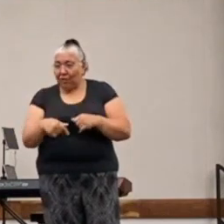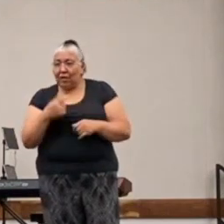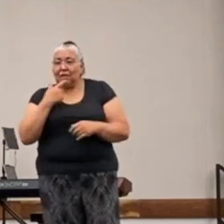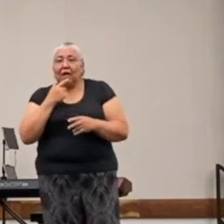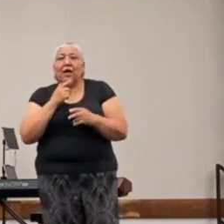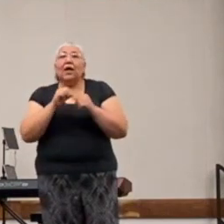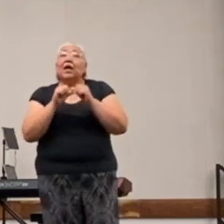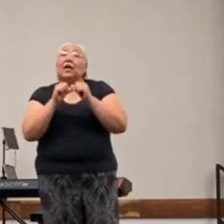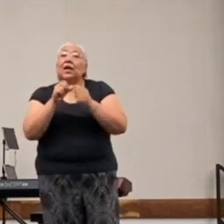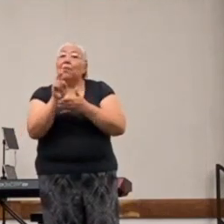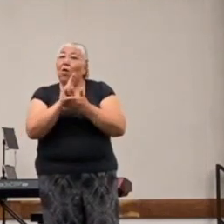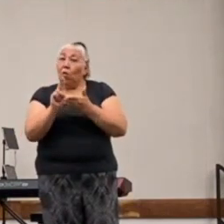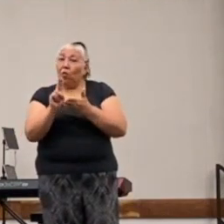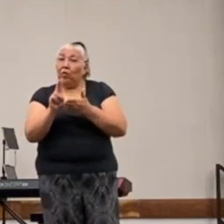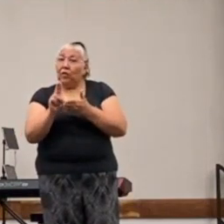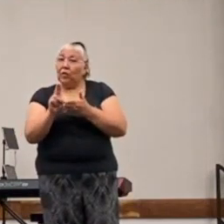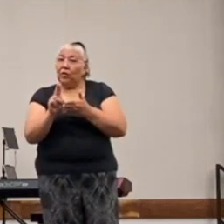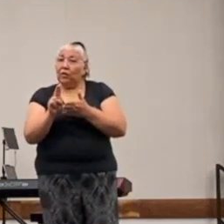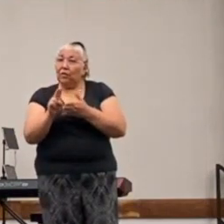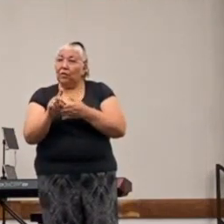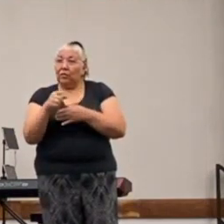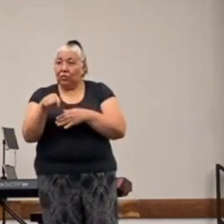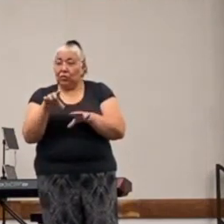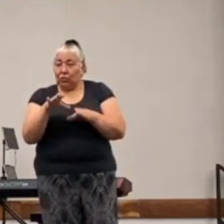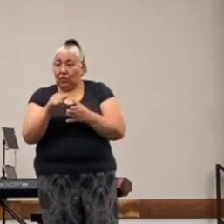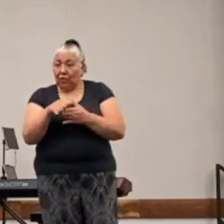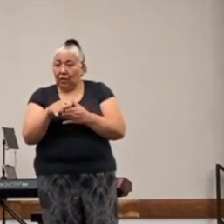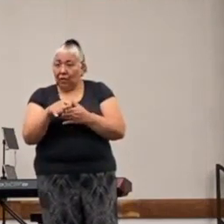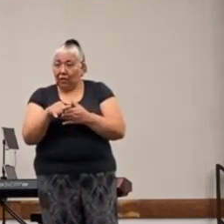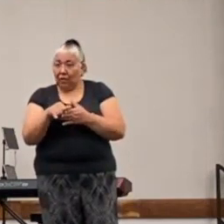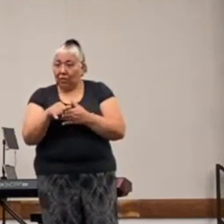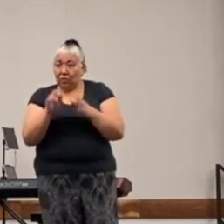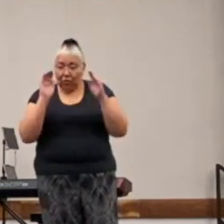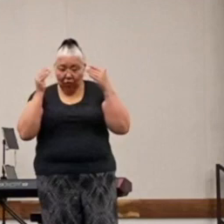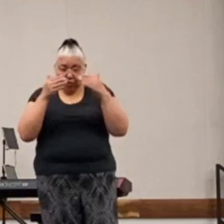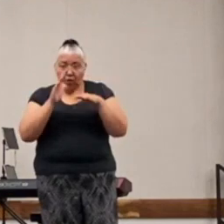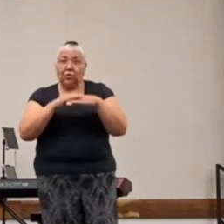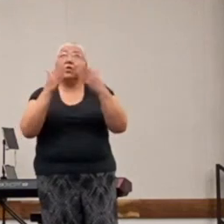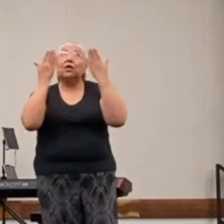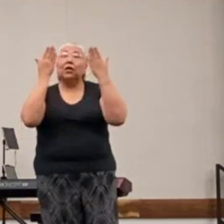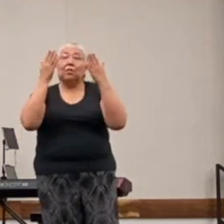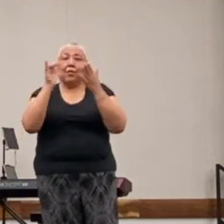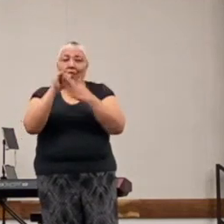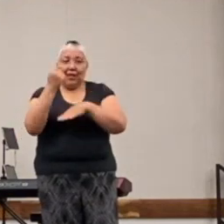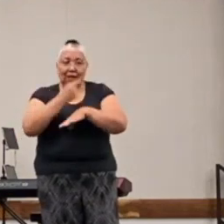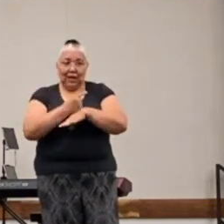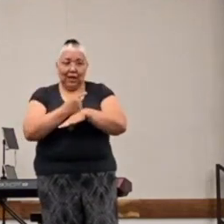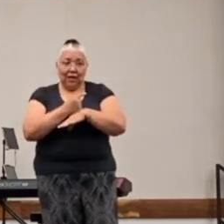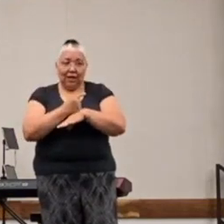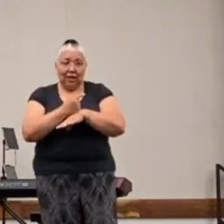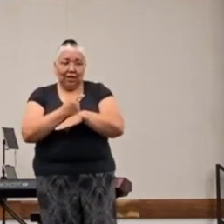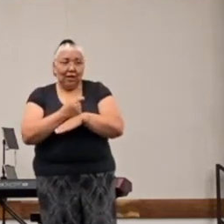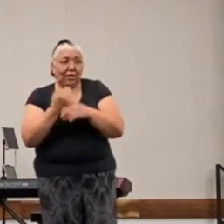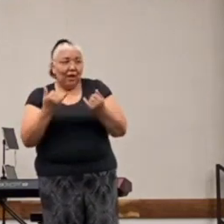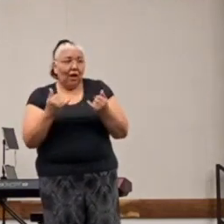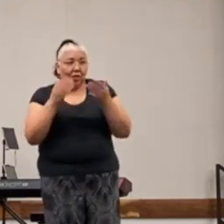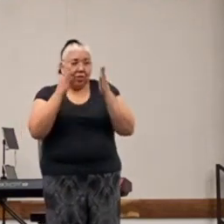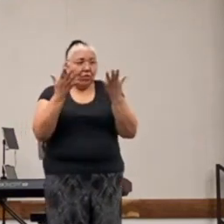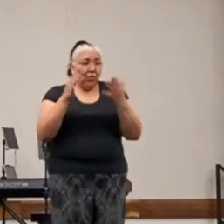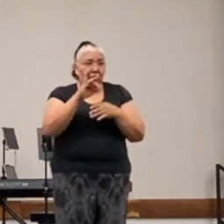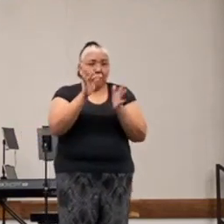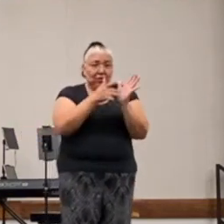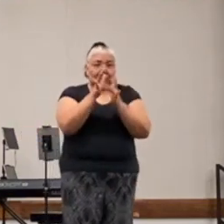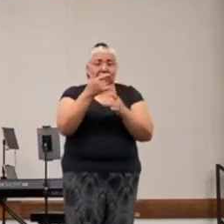keep it holy. Do you do it? Do you focus on him on that day? Listen to what Jesus says in Mark